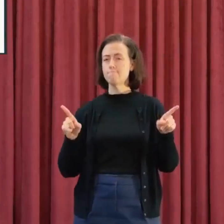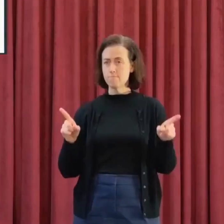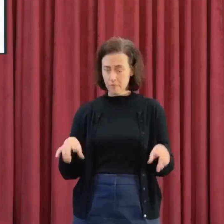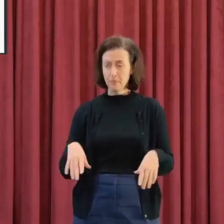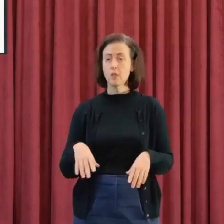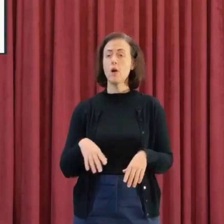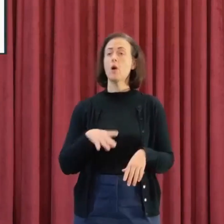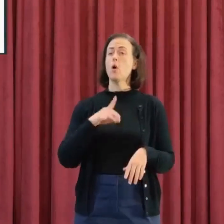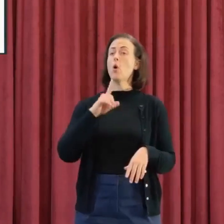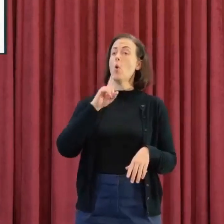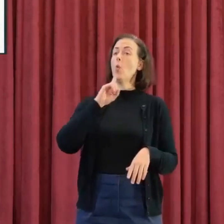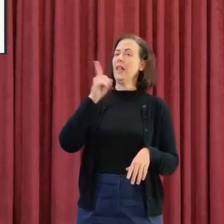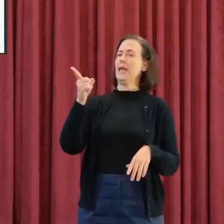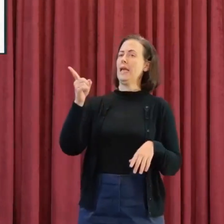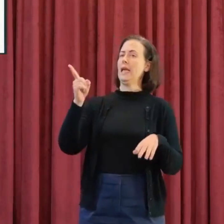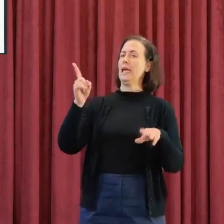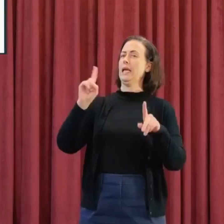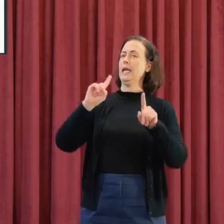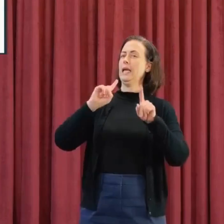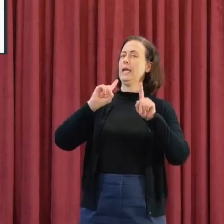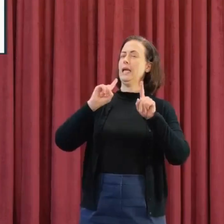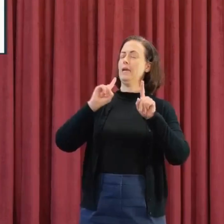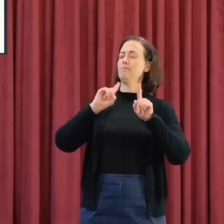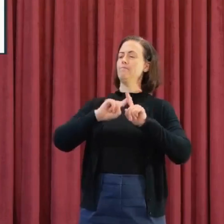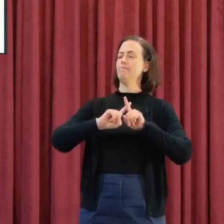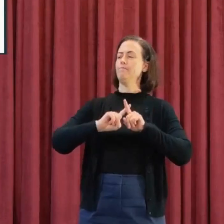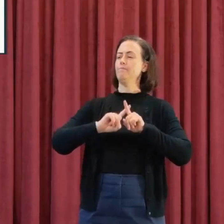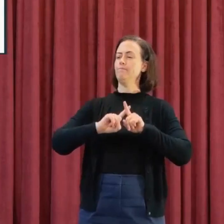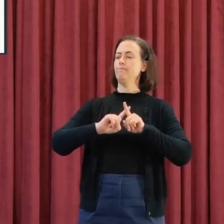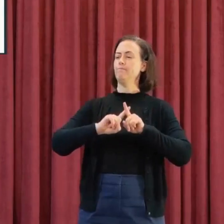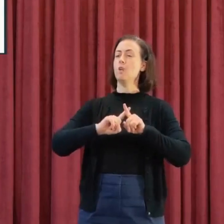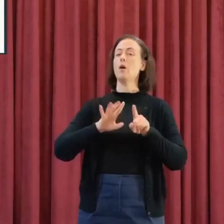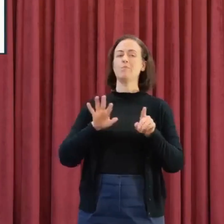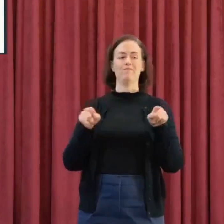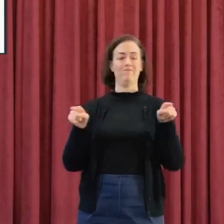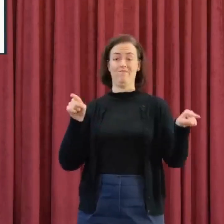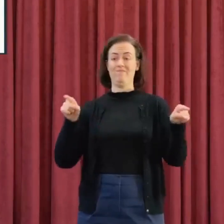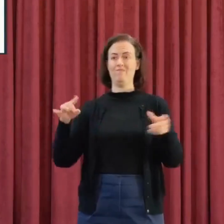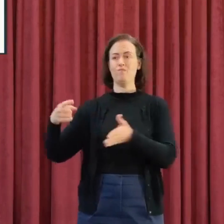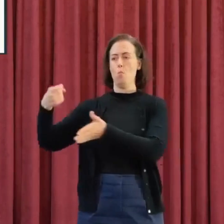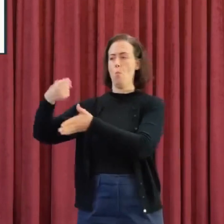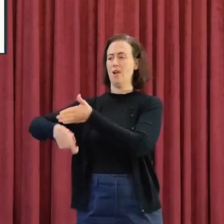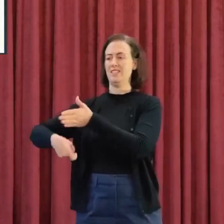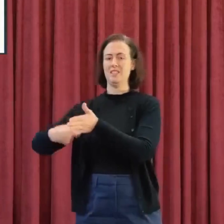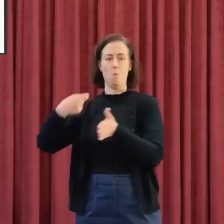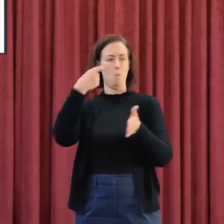they have really different way of pricing their